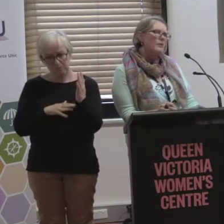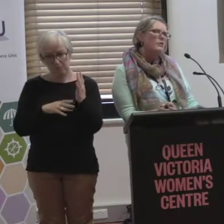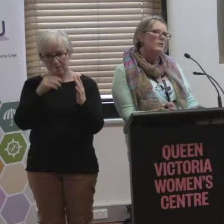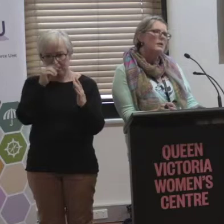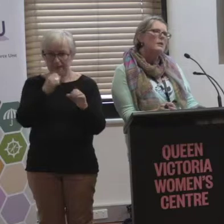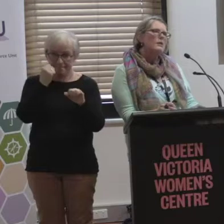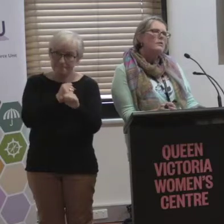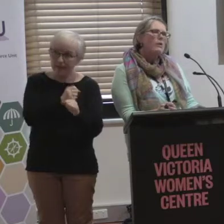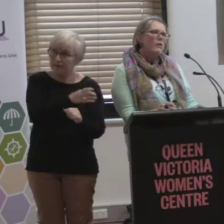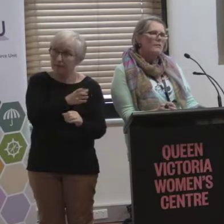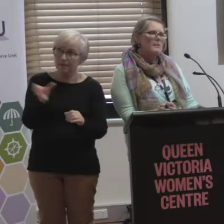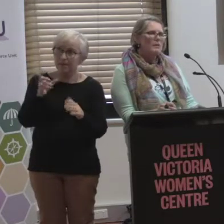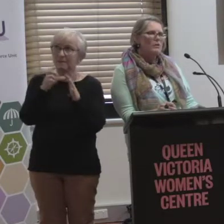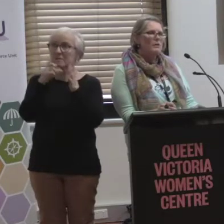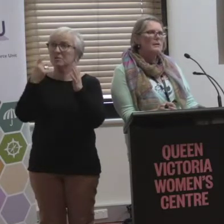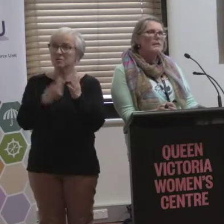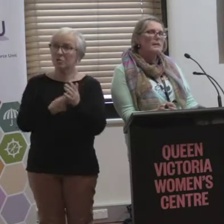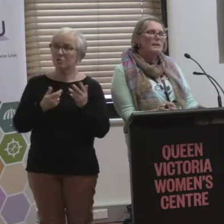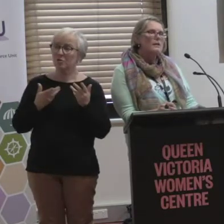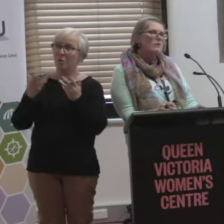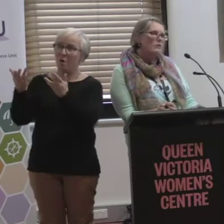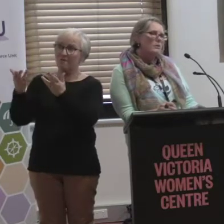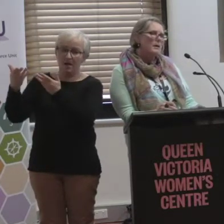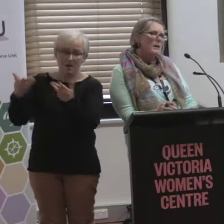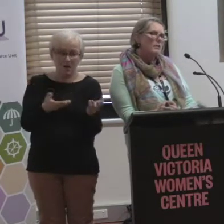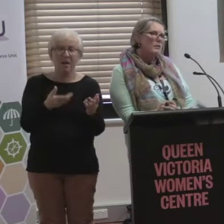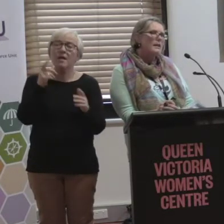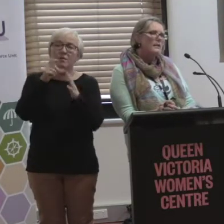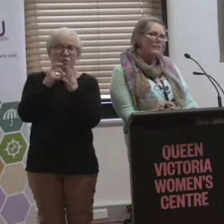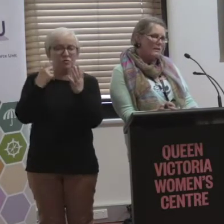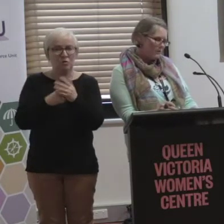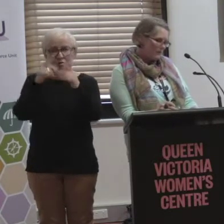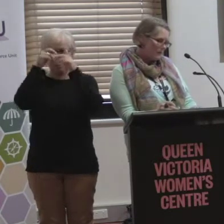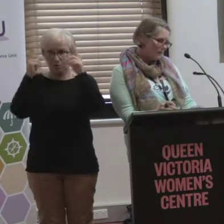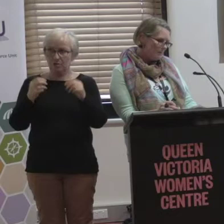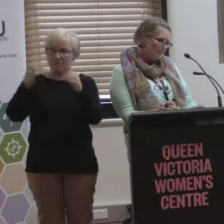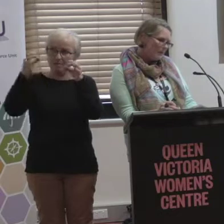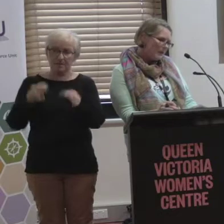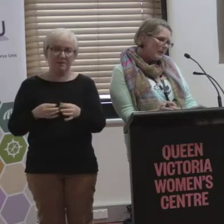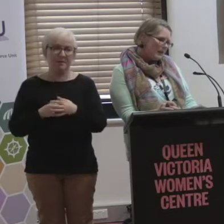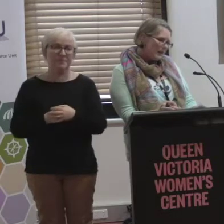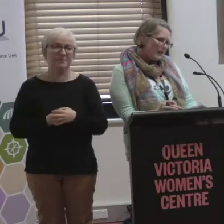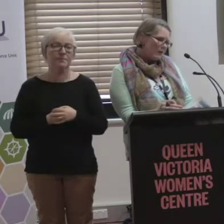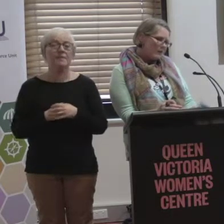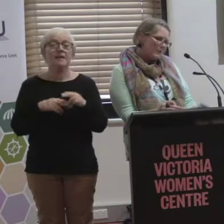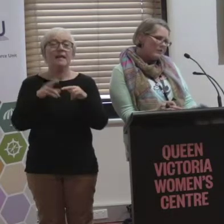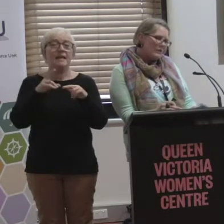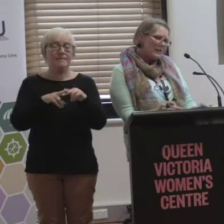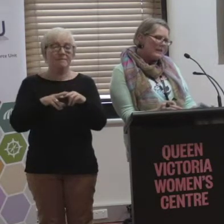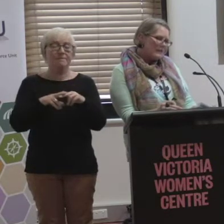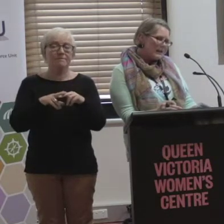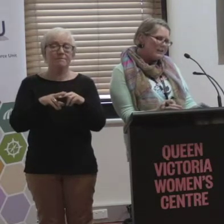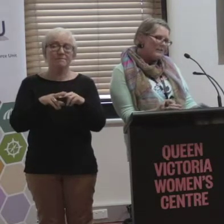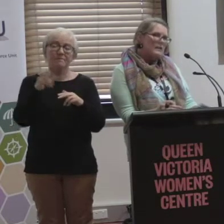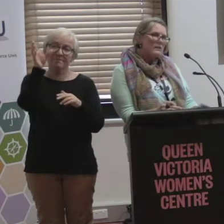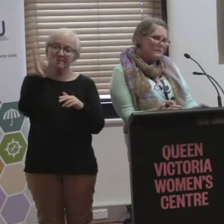health practitioner to offer medical treatment. That's a clinical determination and that's for them to make. If the health practitioner at